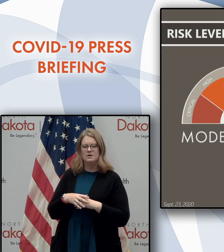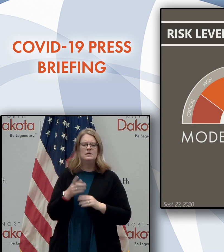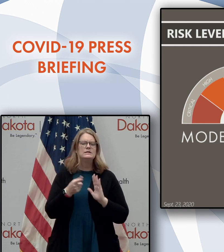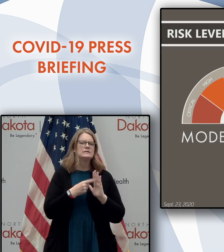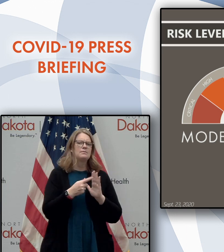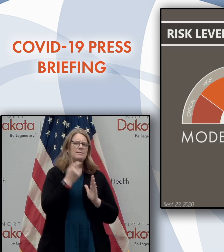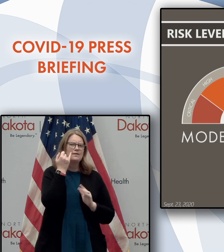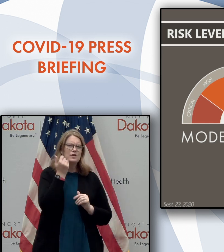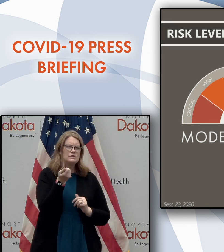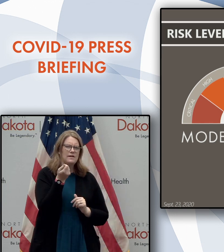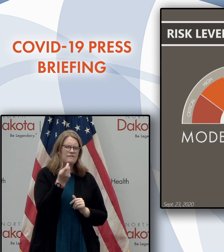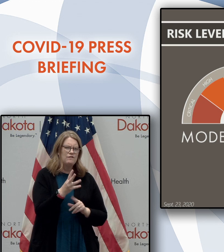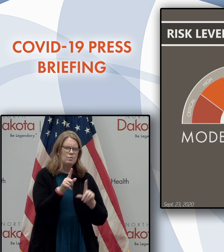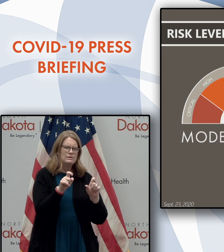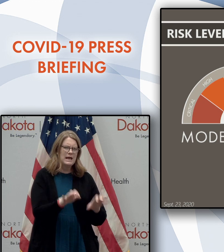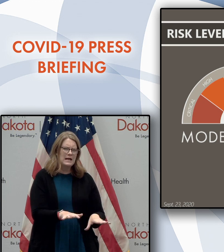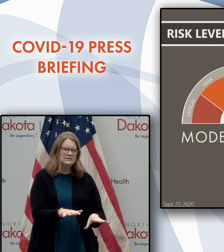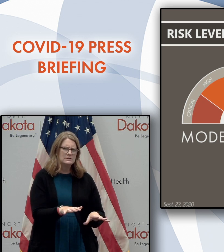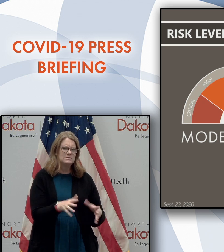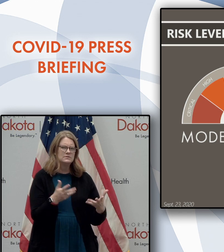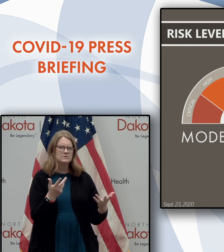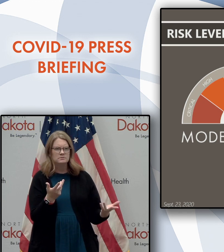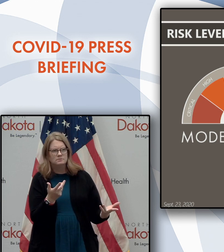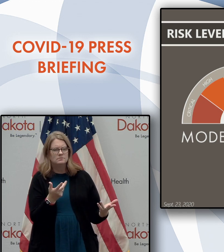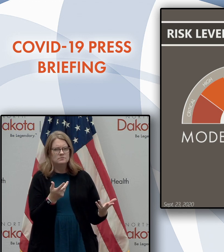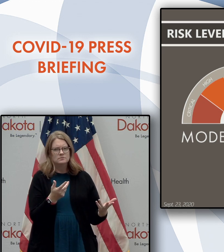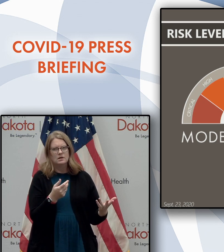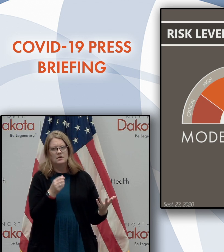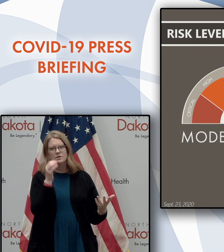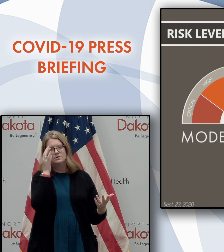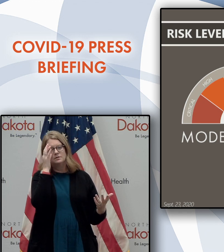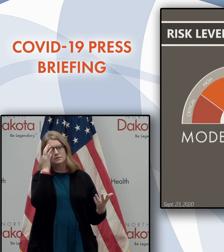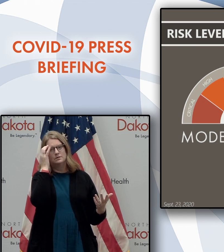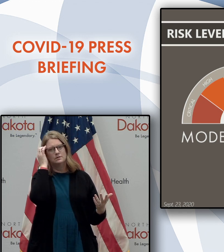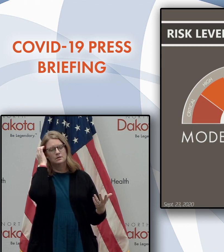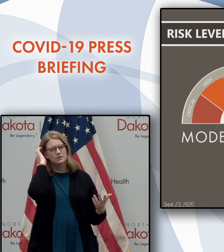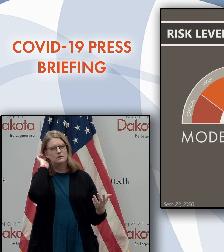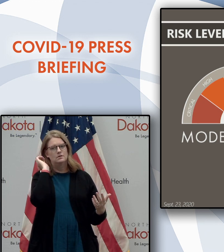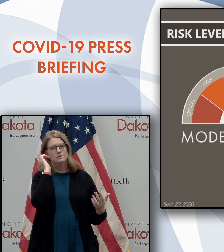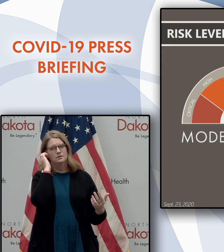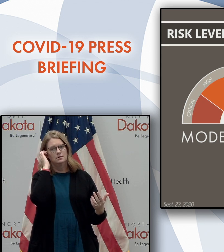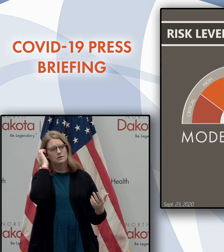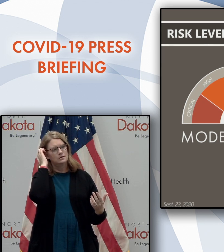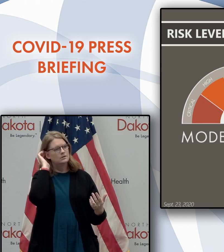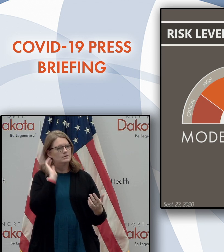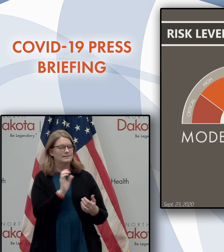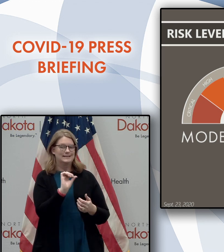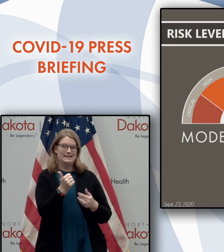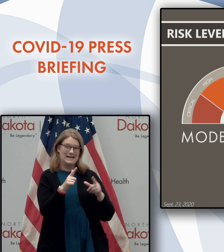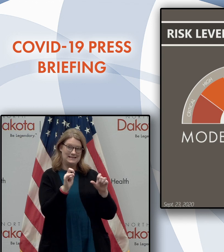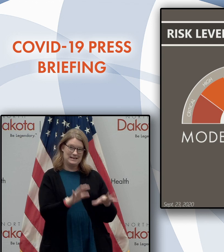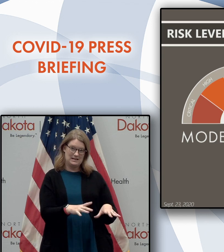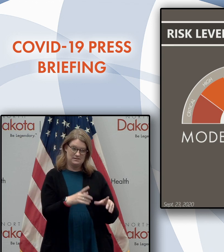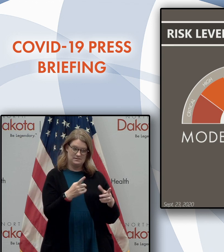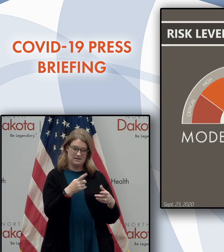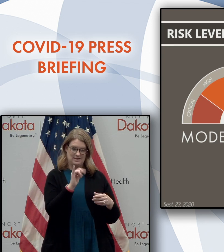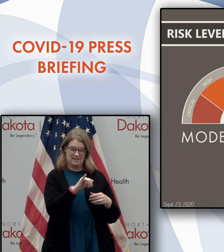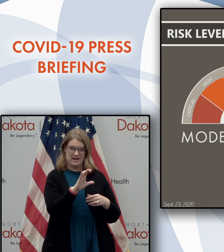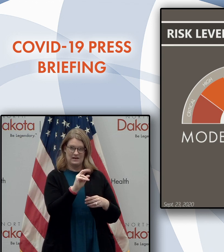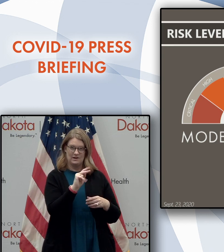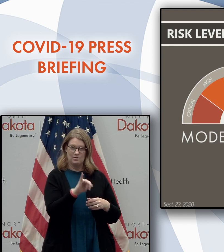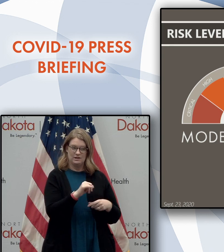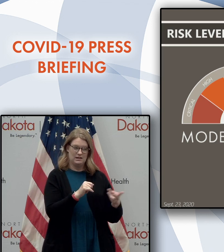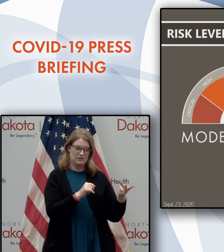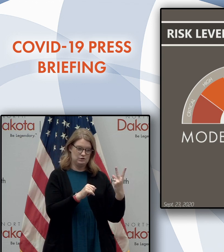tests, very few tests, you could end up, if there's only, 10 tests done in a county and 2 people